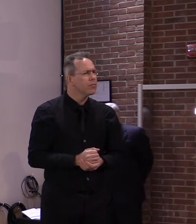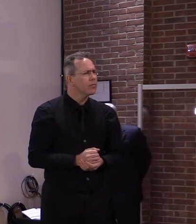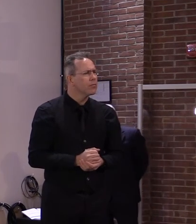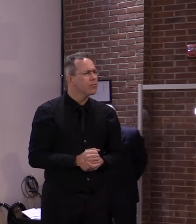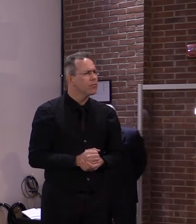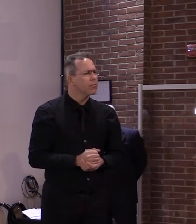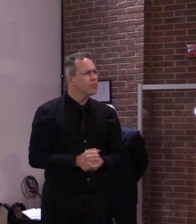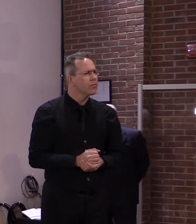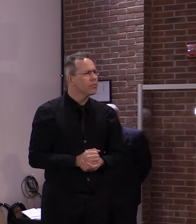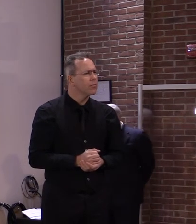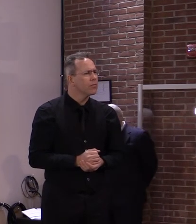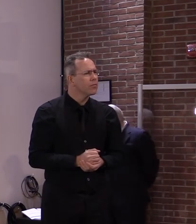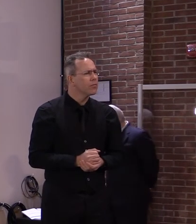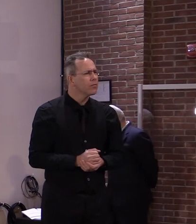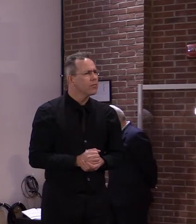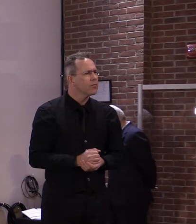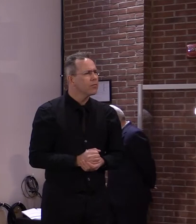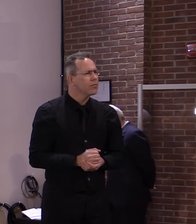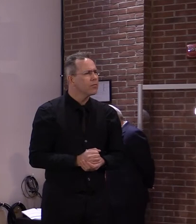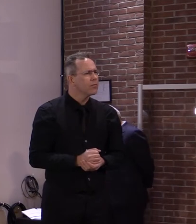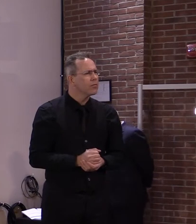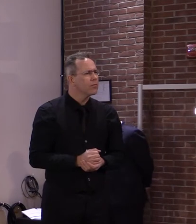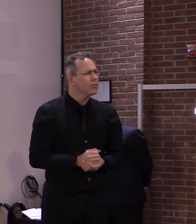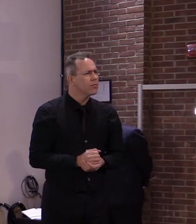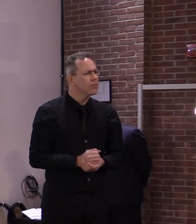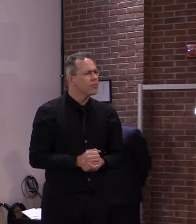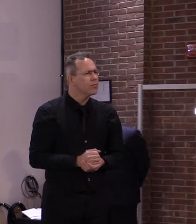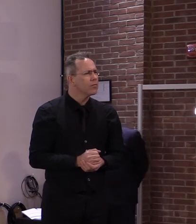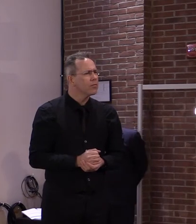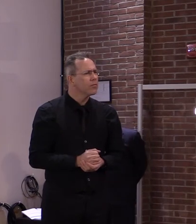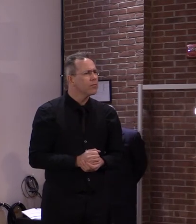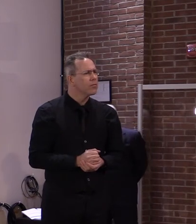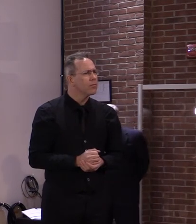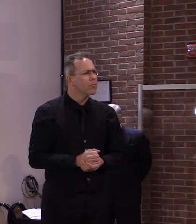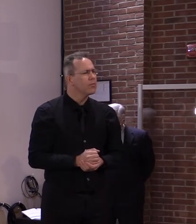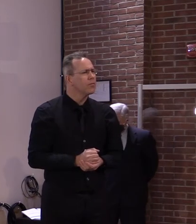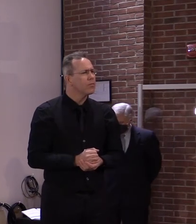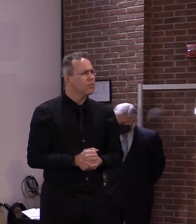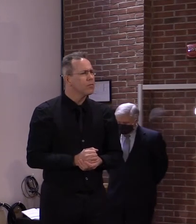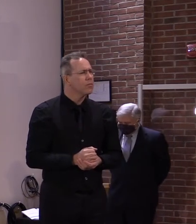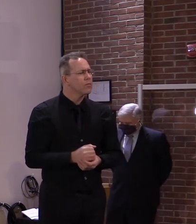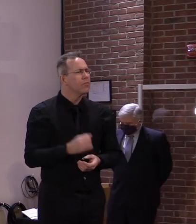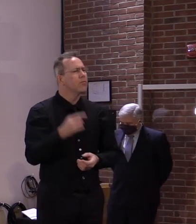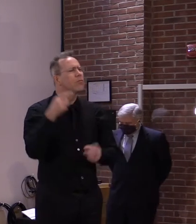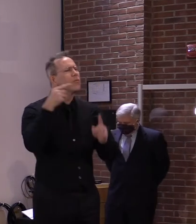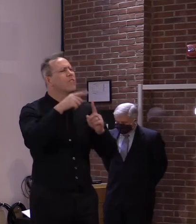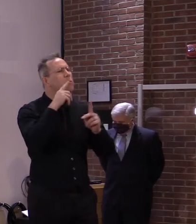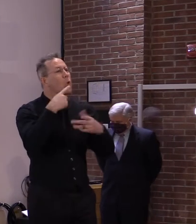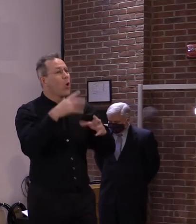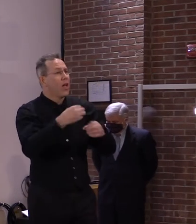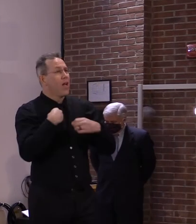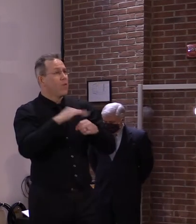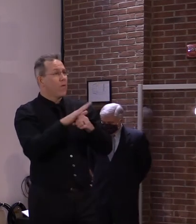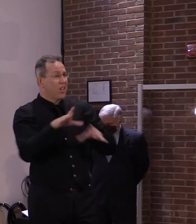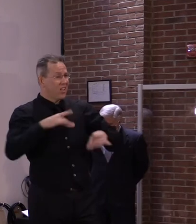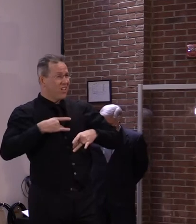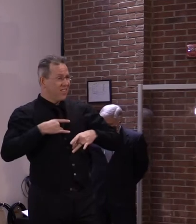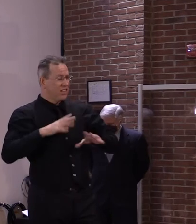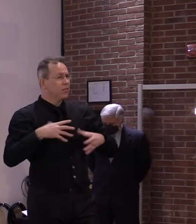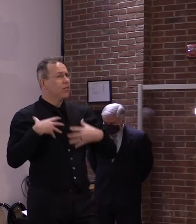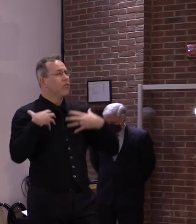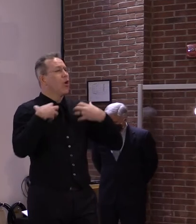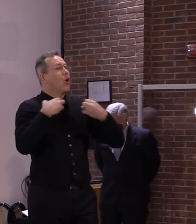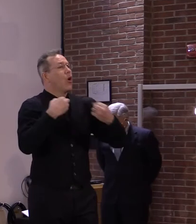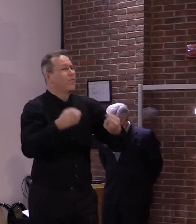recovered but continue to have symptoms and ultimately i think the question is whether